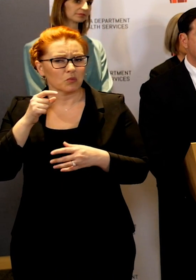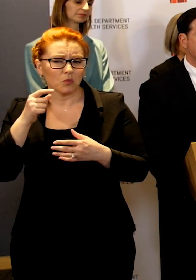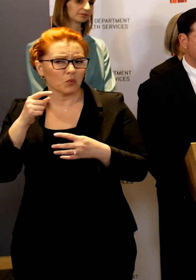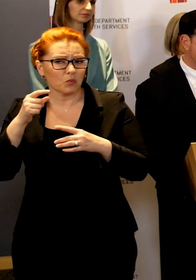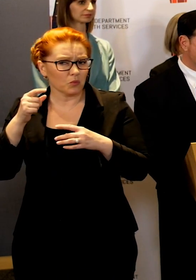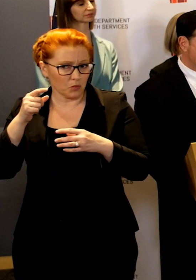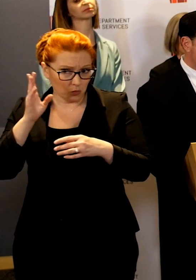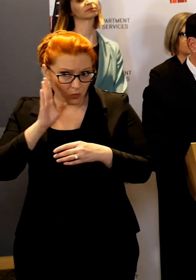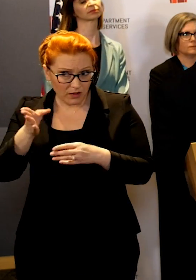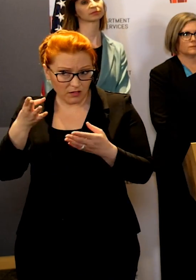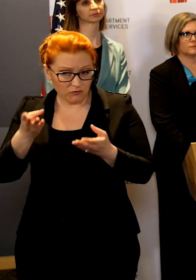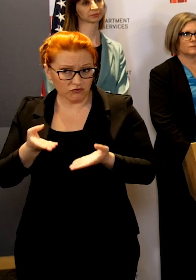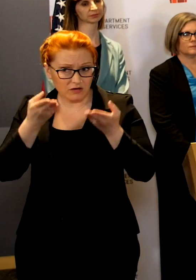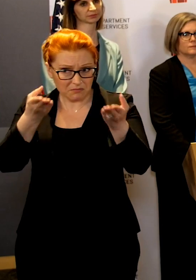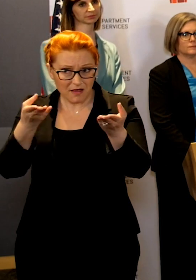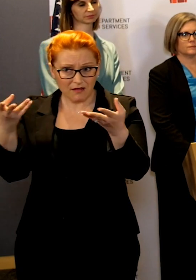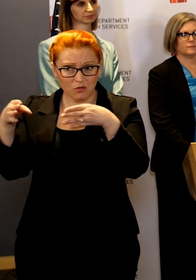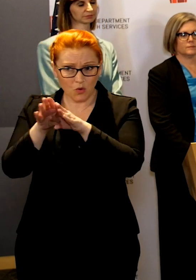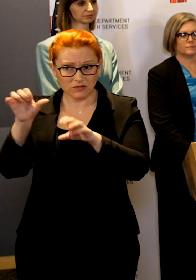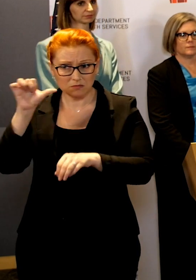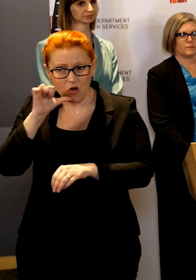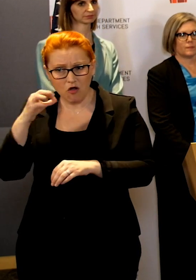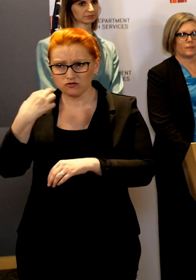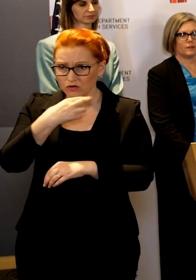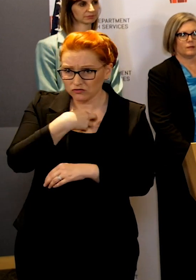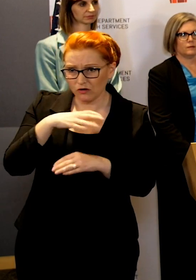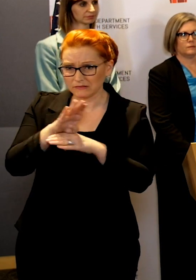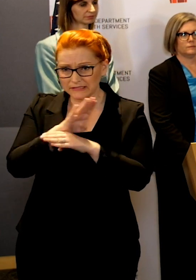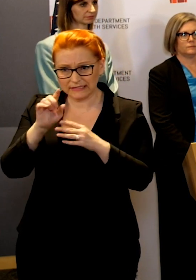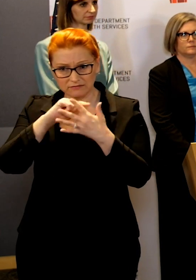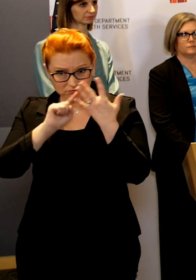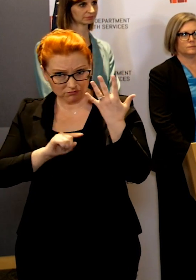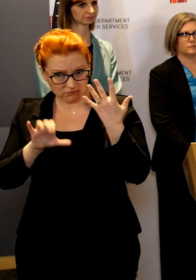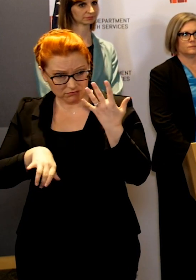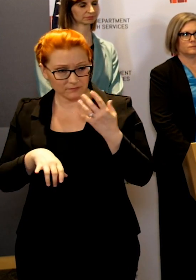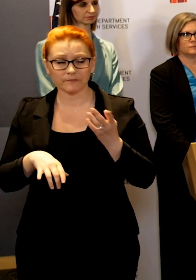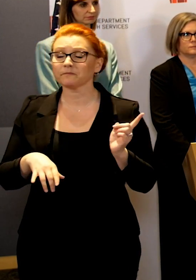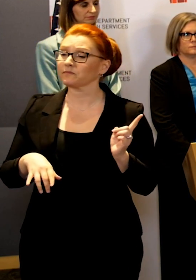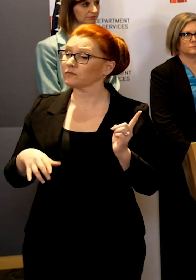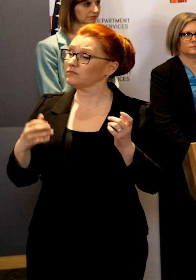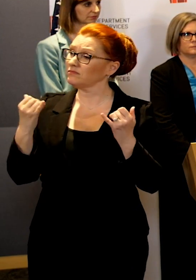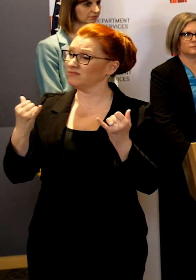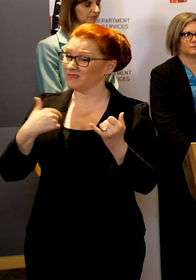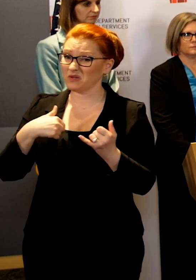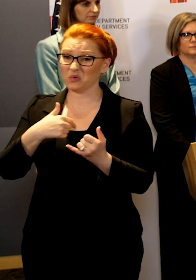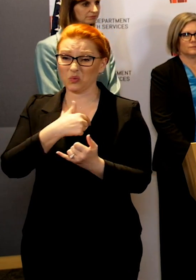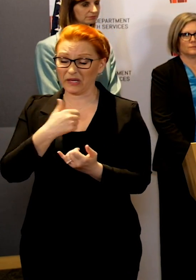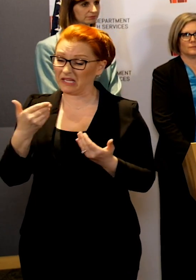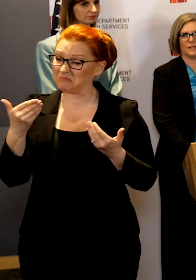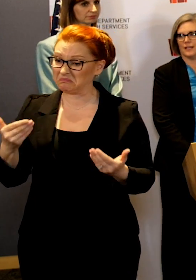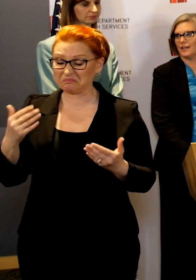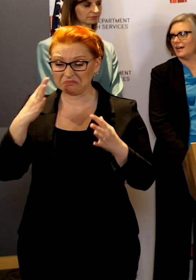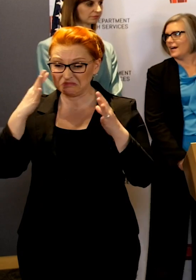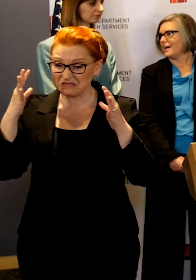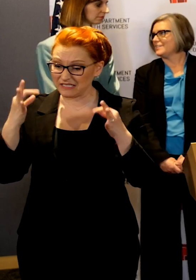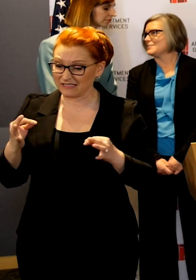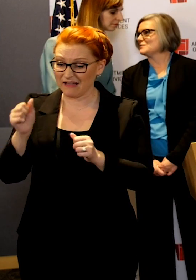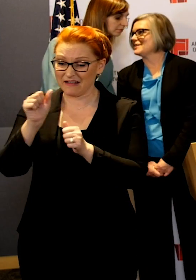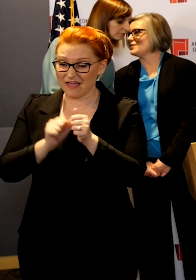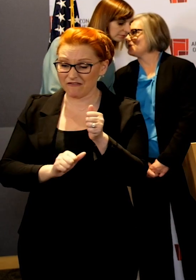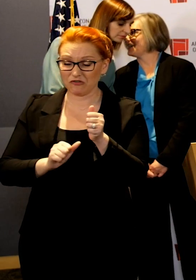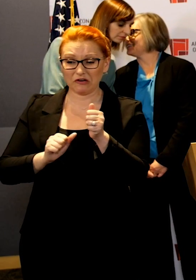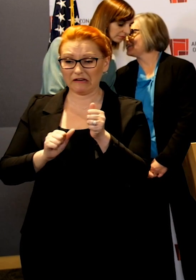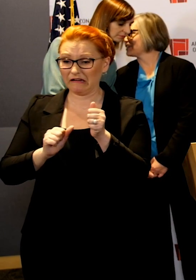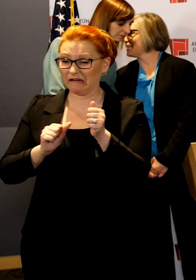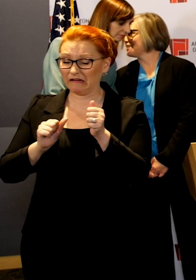and restaurants and businesses? What we're doing is making every decision that we can that we believe is in the